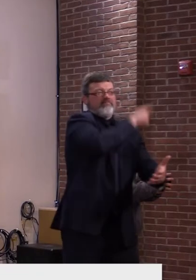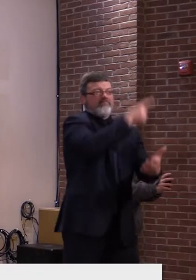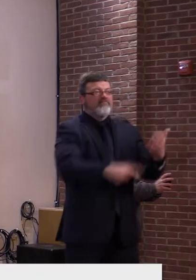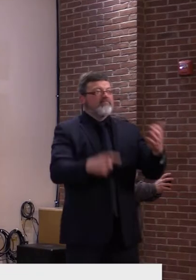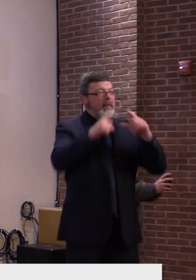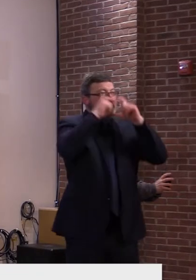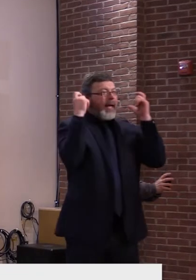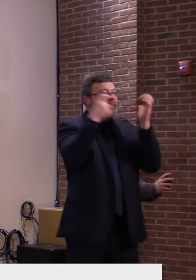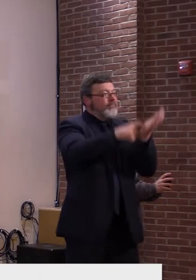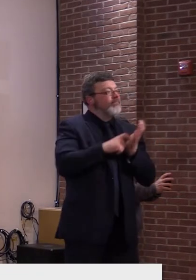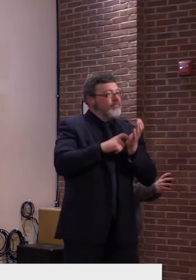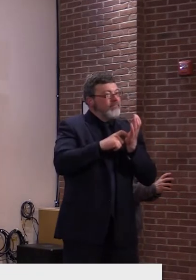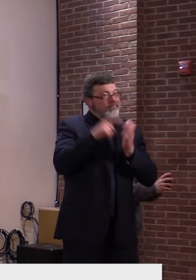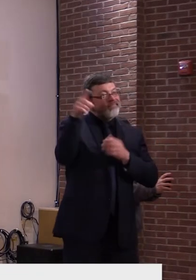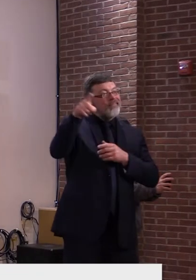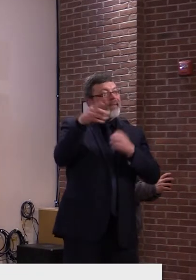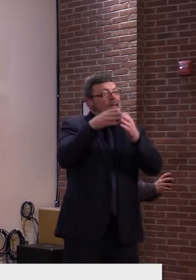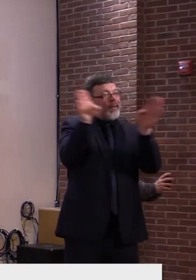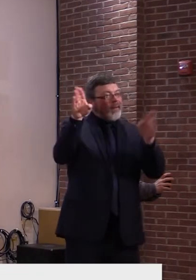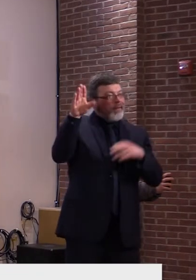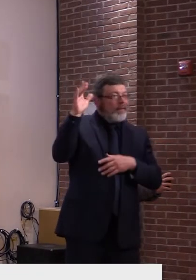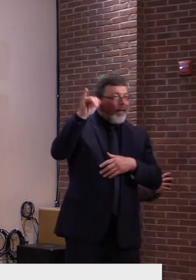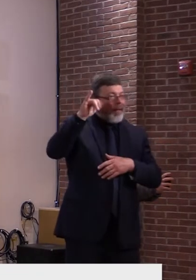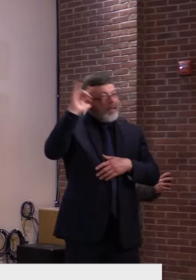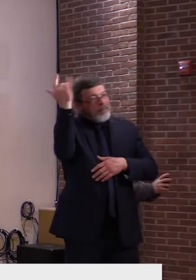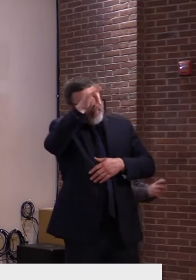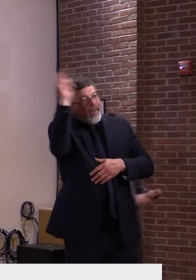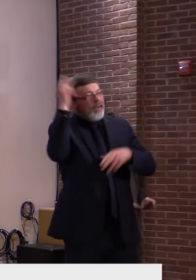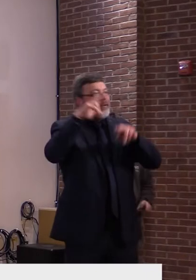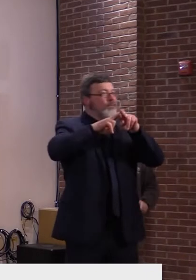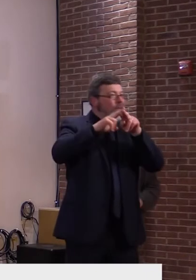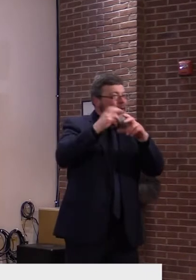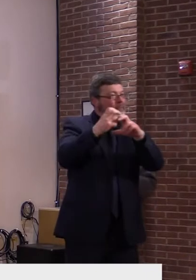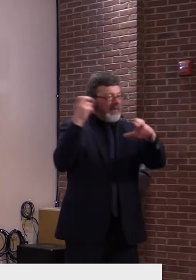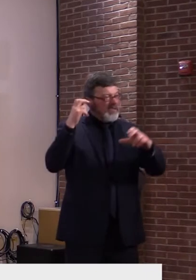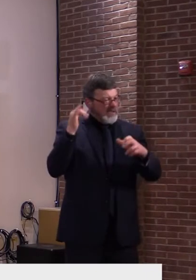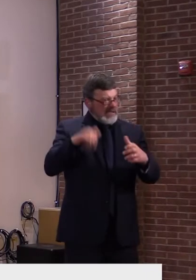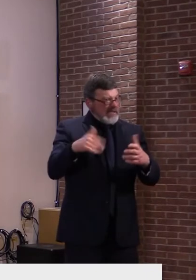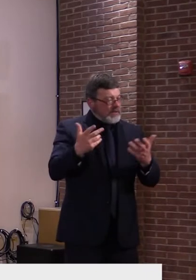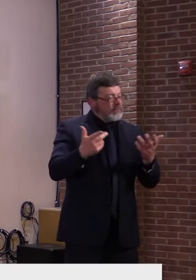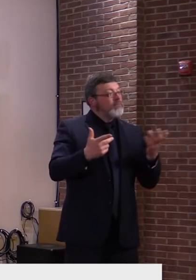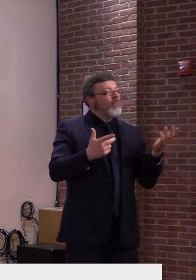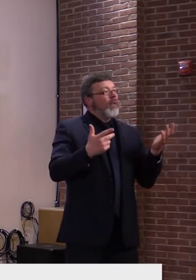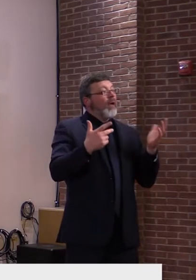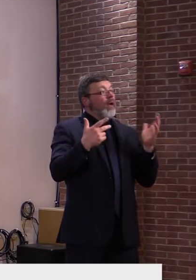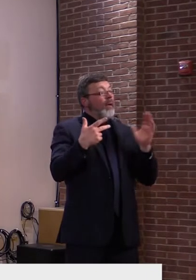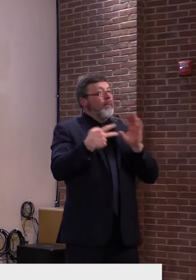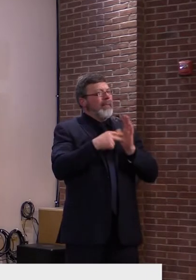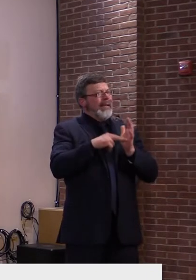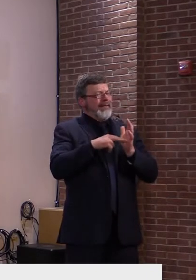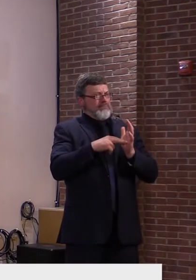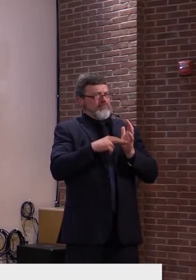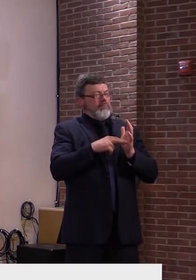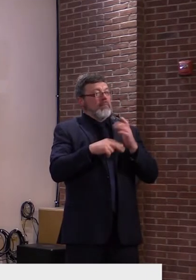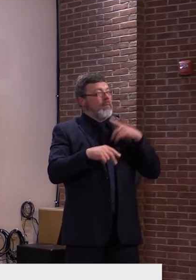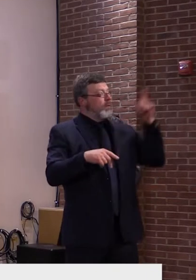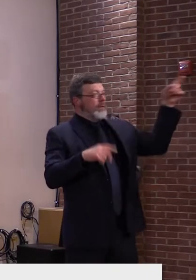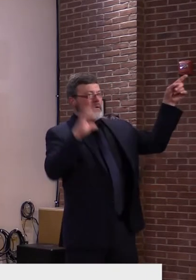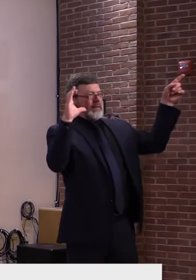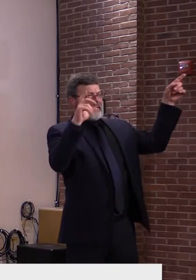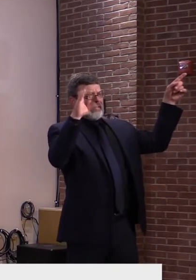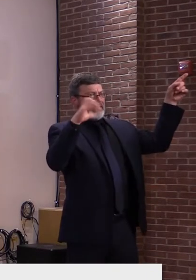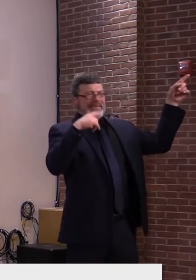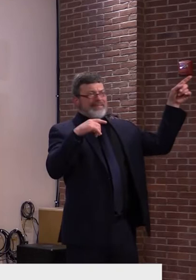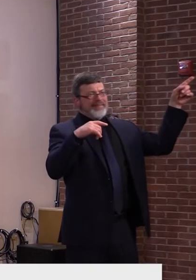health considerations. Indeed, the CDC had just extended the mask mandate for public health reasons, citing the spread